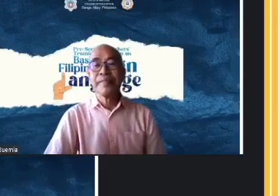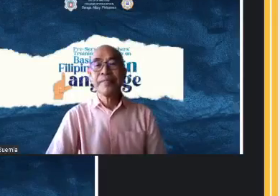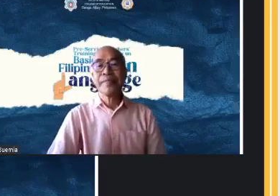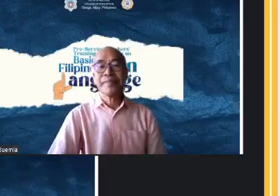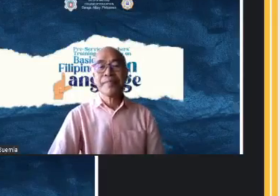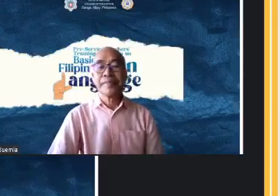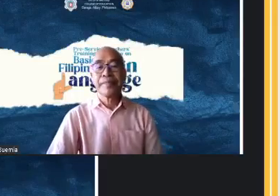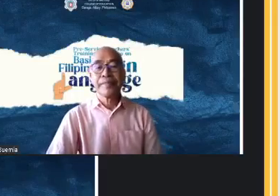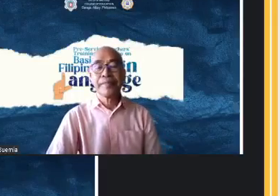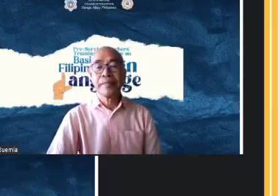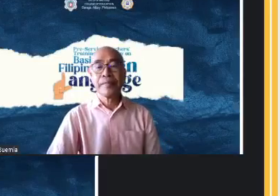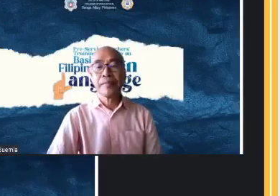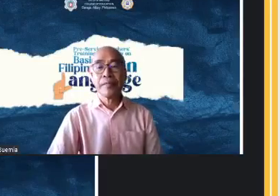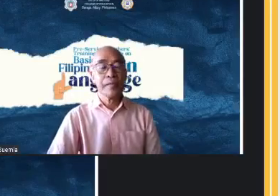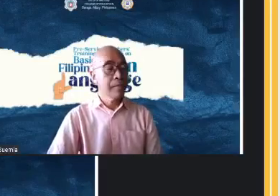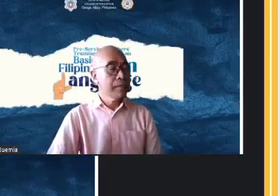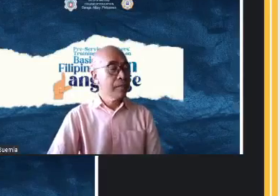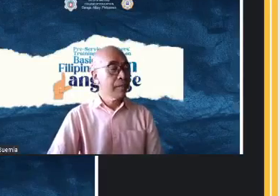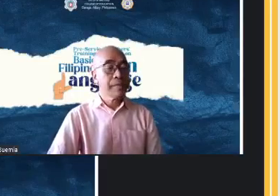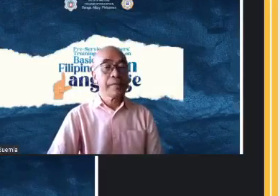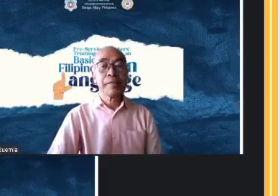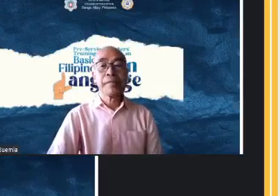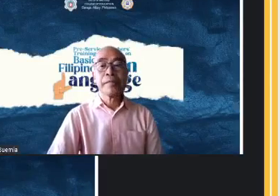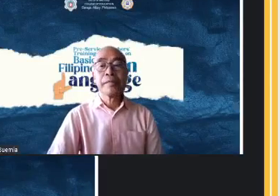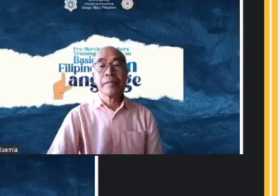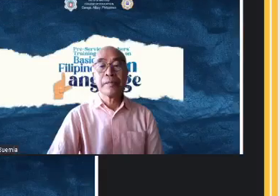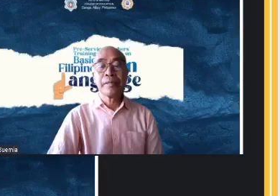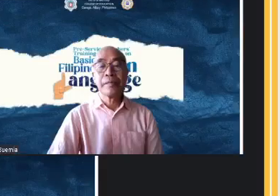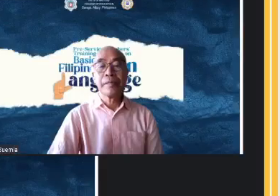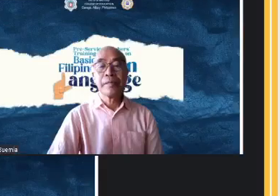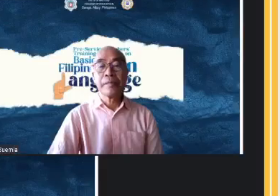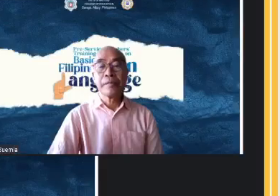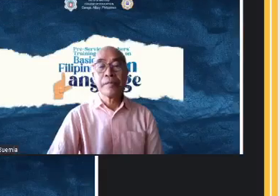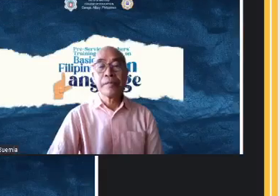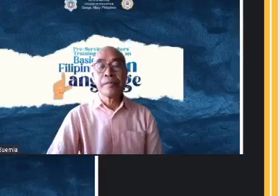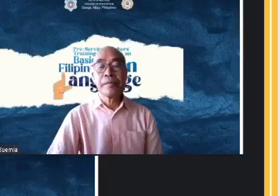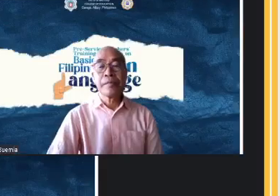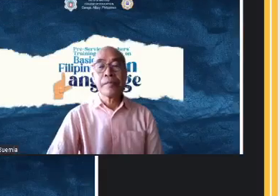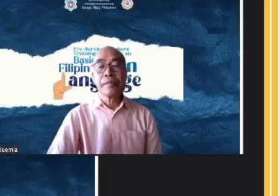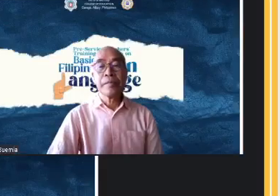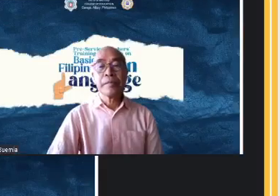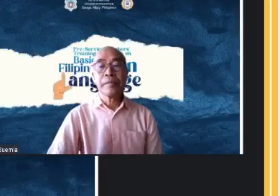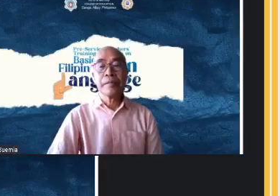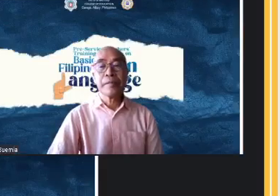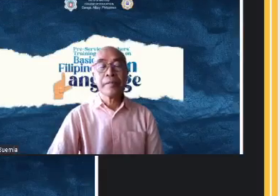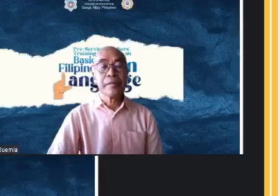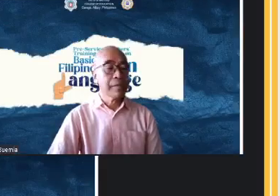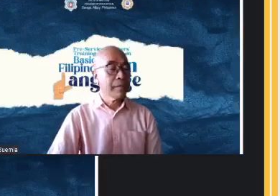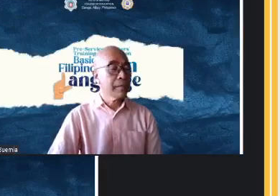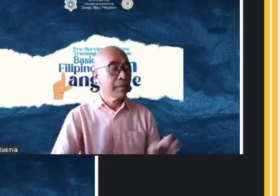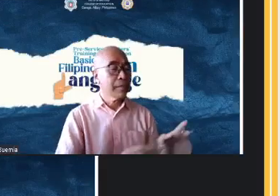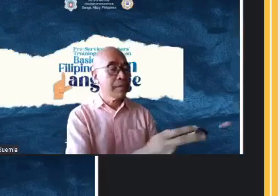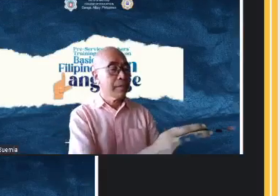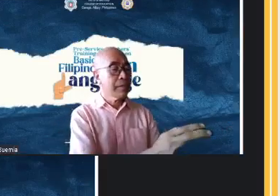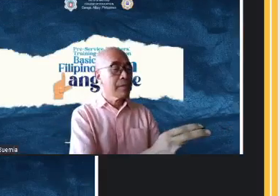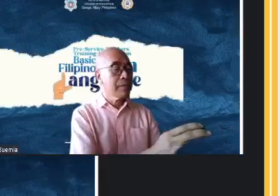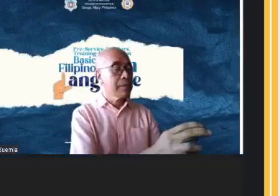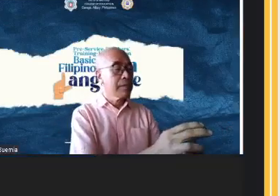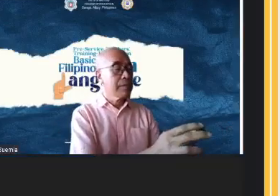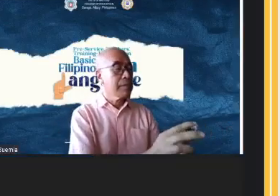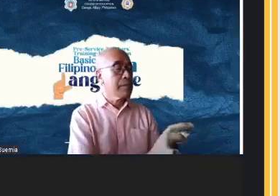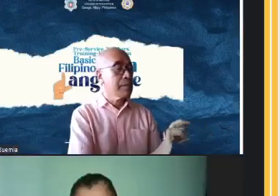course, let me take this opportunity to thank our resource speaker, Ma'am Celeste Umanga, a very good